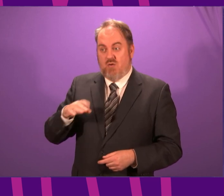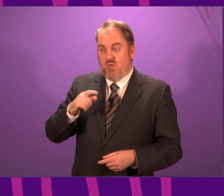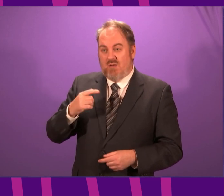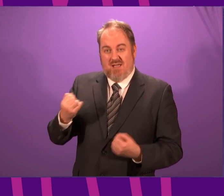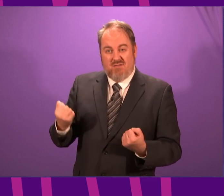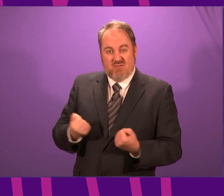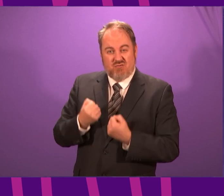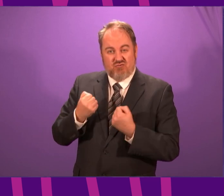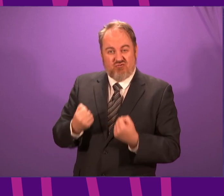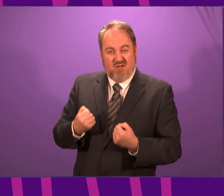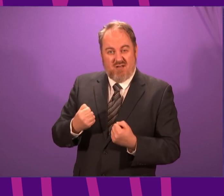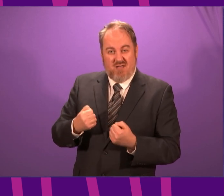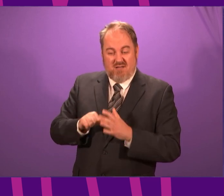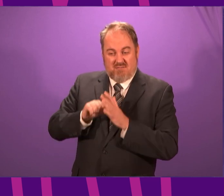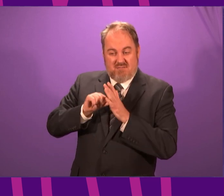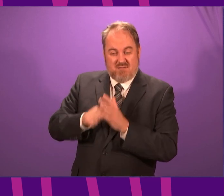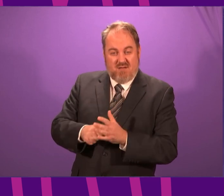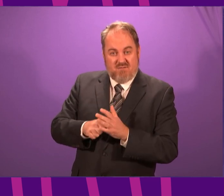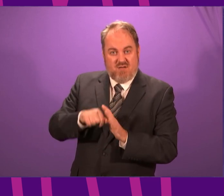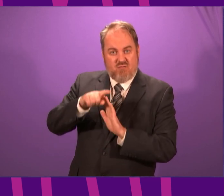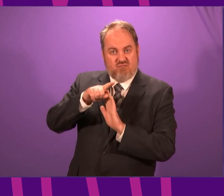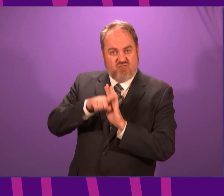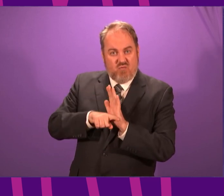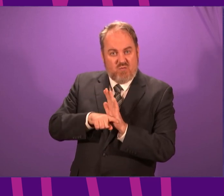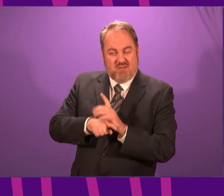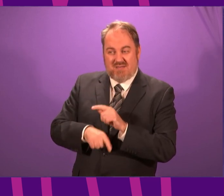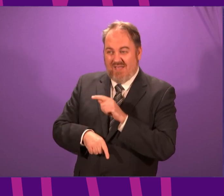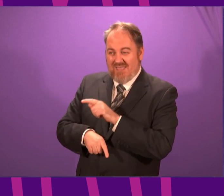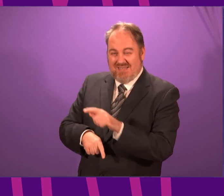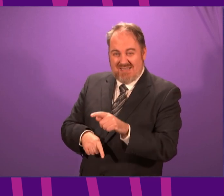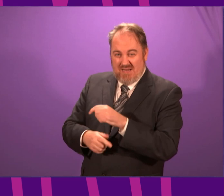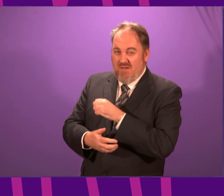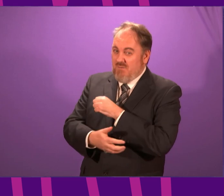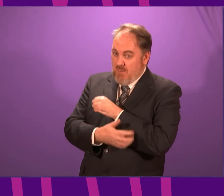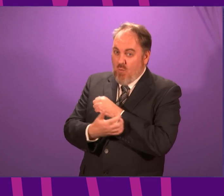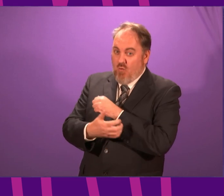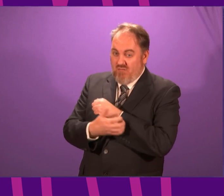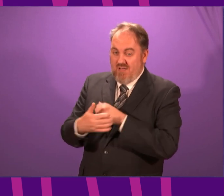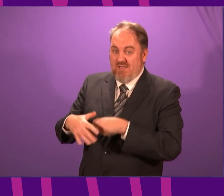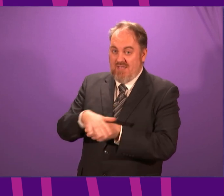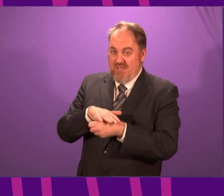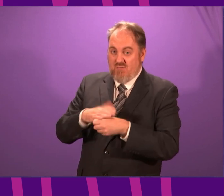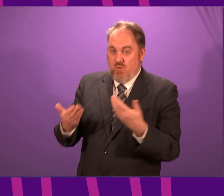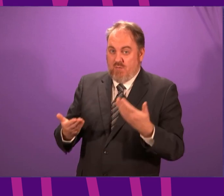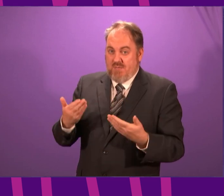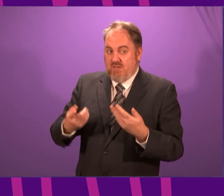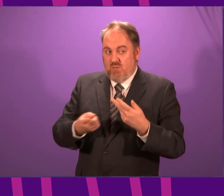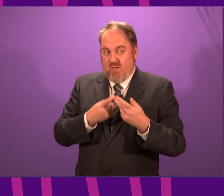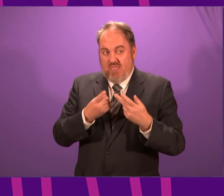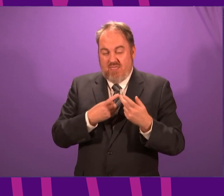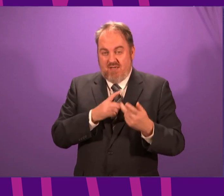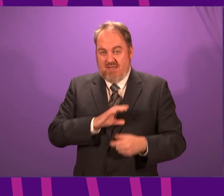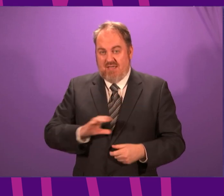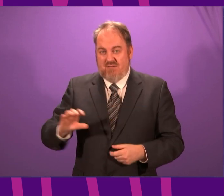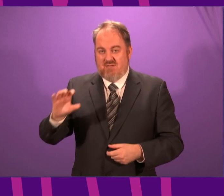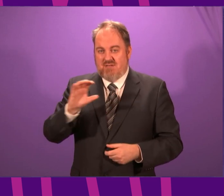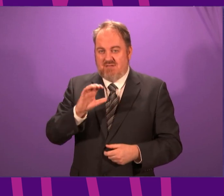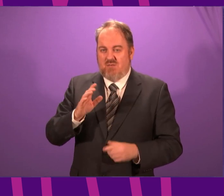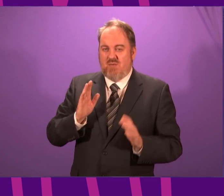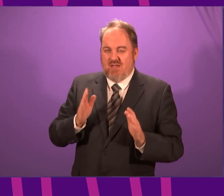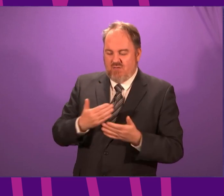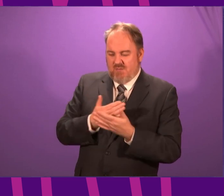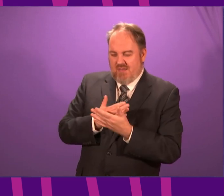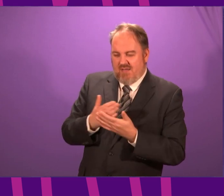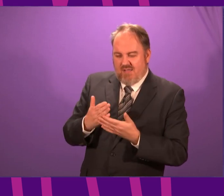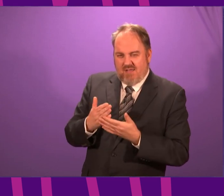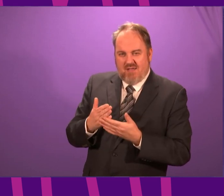more draconian measures despite being an area of higher deprivation. So I think we do need clarity on where exactly